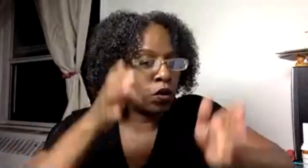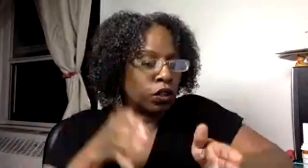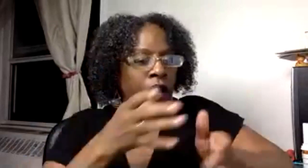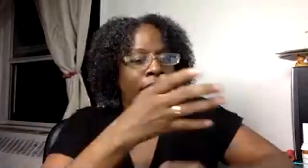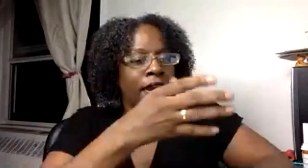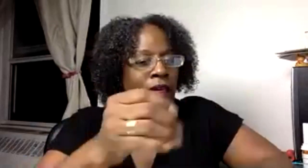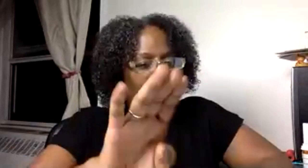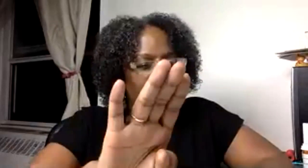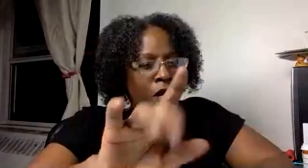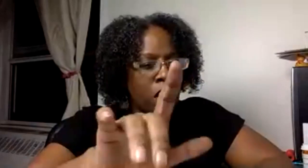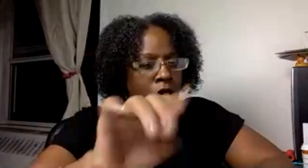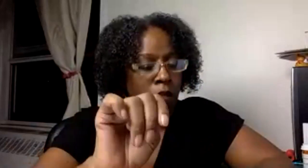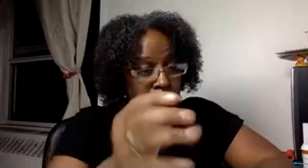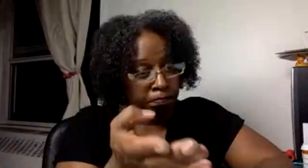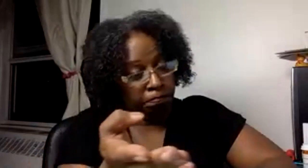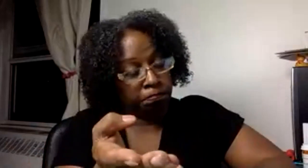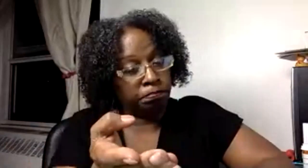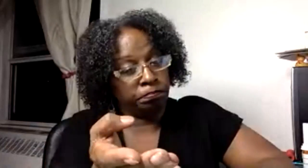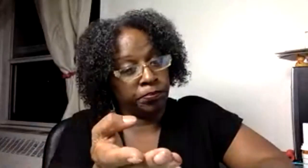being deafblind, how that impacts you as a person?